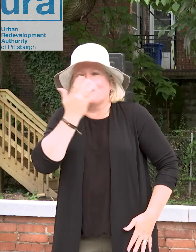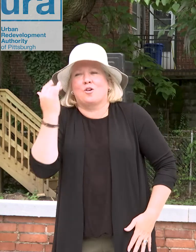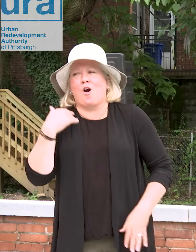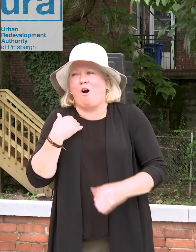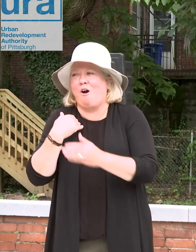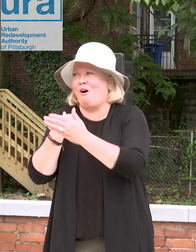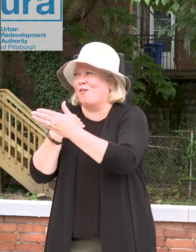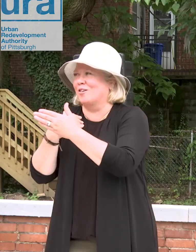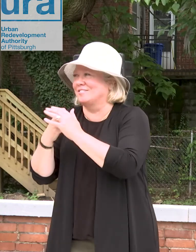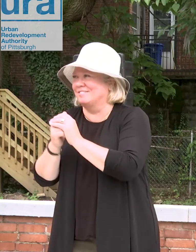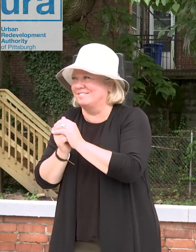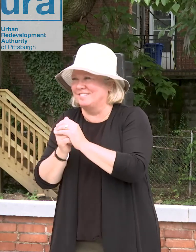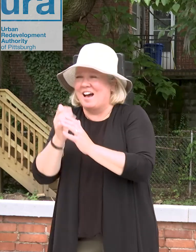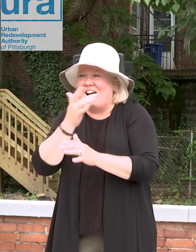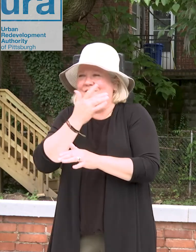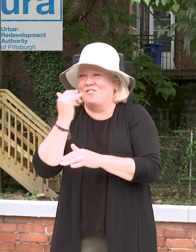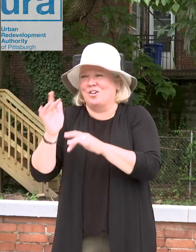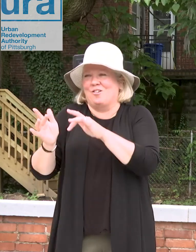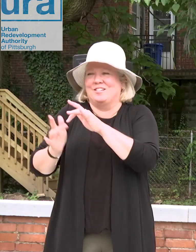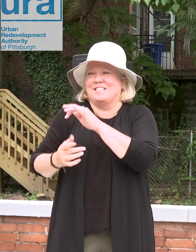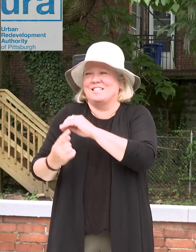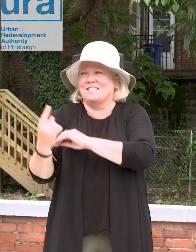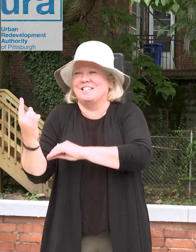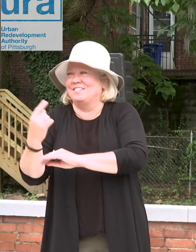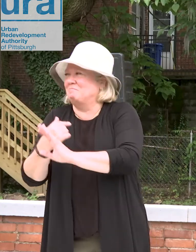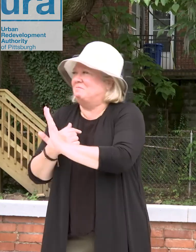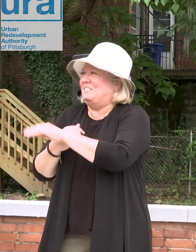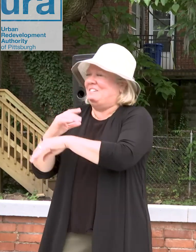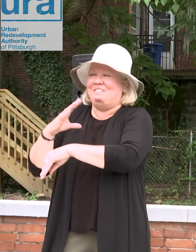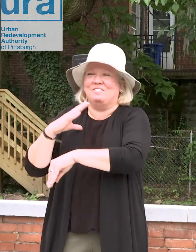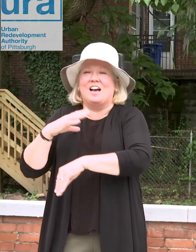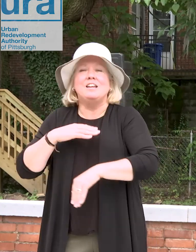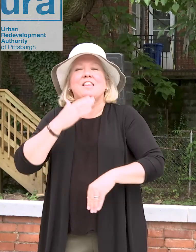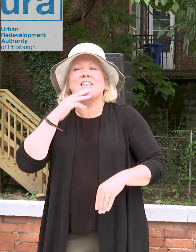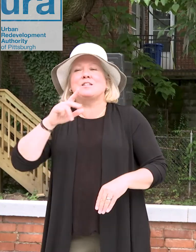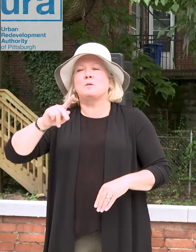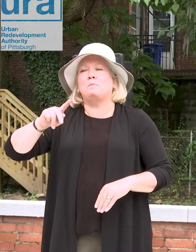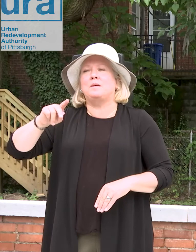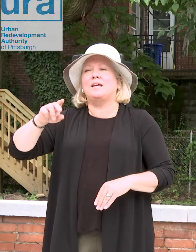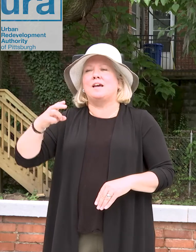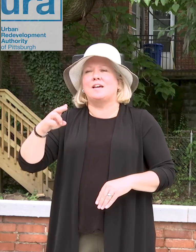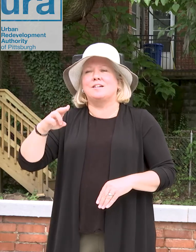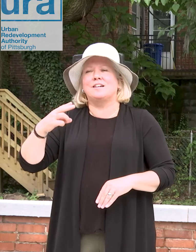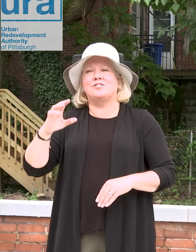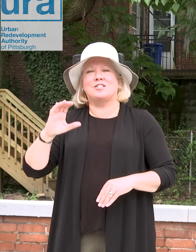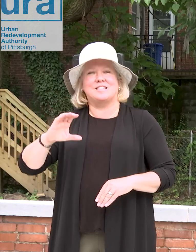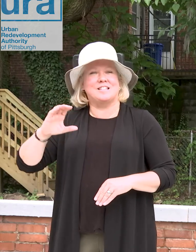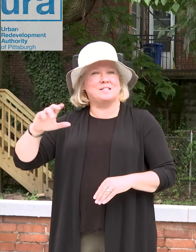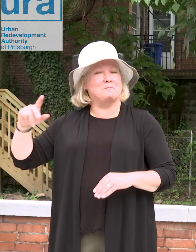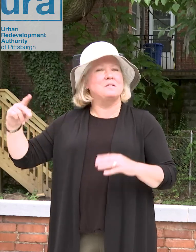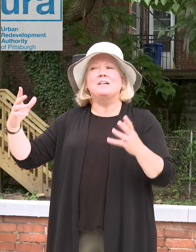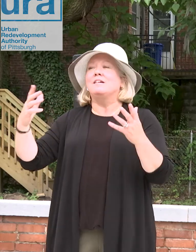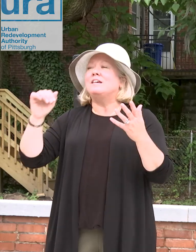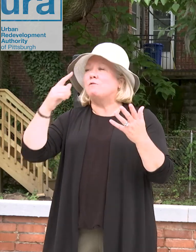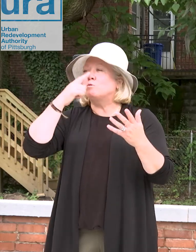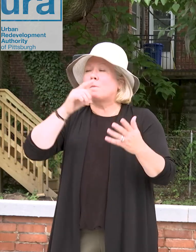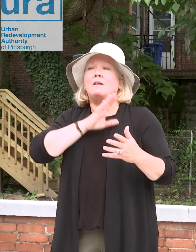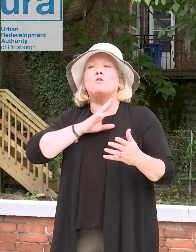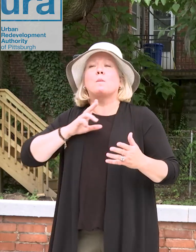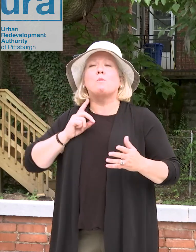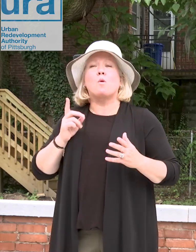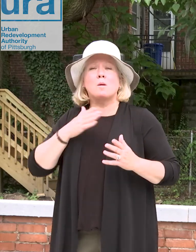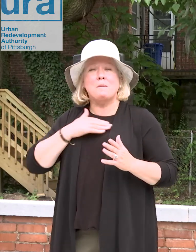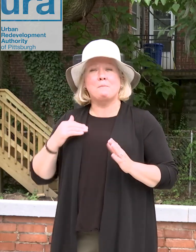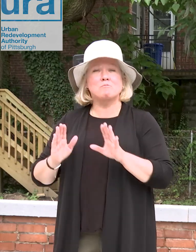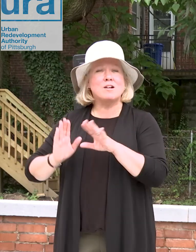right. And so I want to thank the PHDC board members. So we do have PHDC board members in the audience. If you could raise your hand very quickly, just